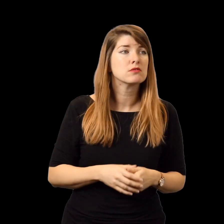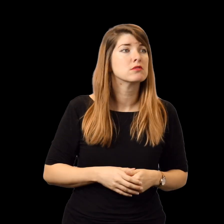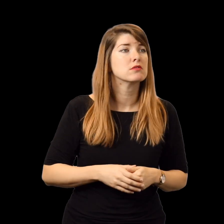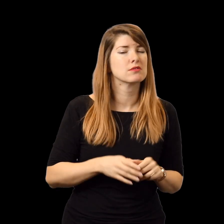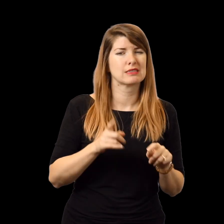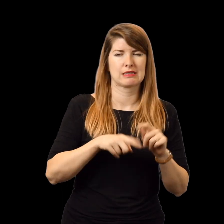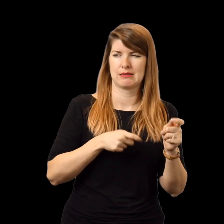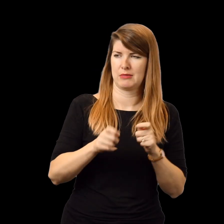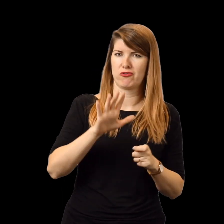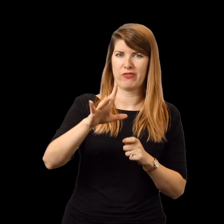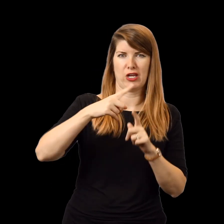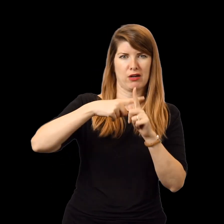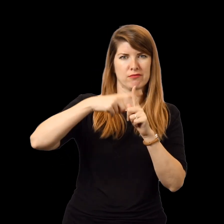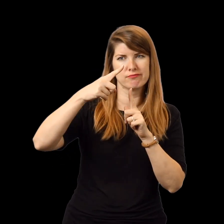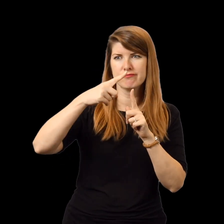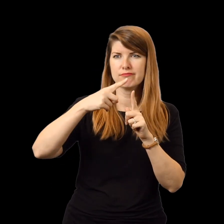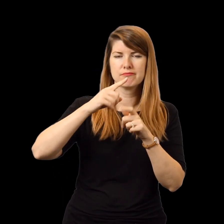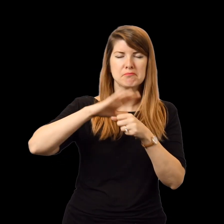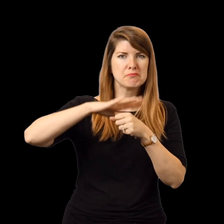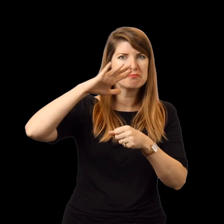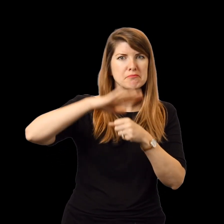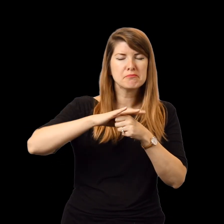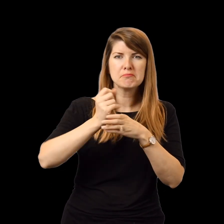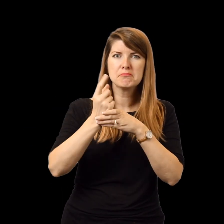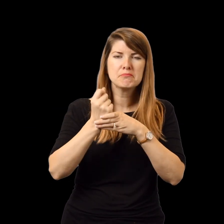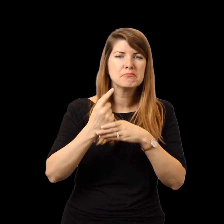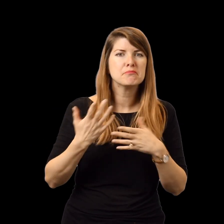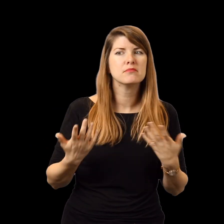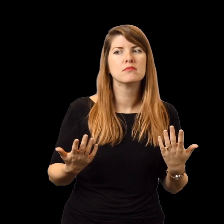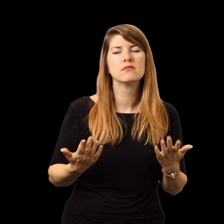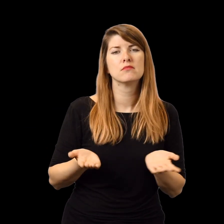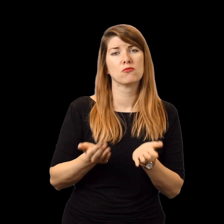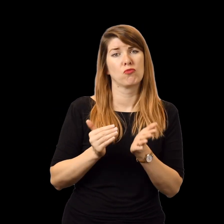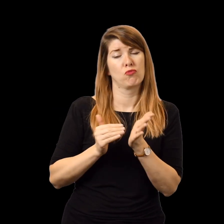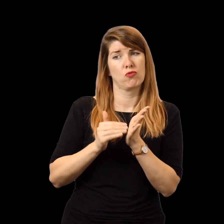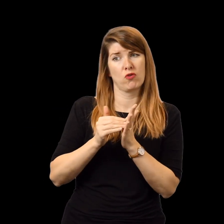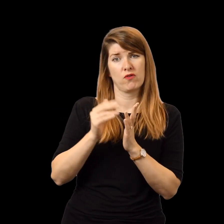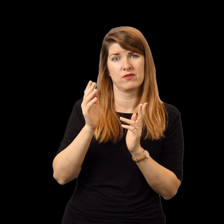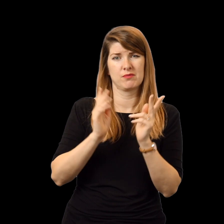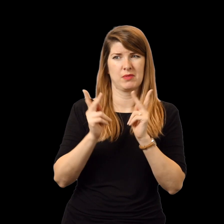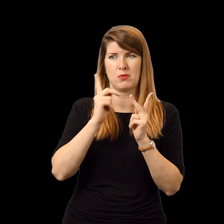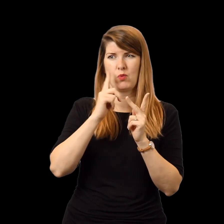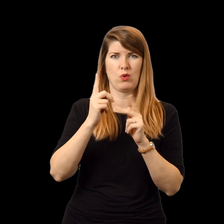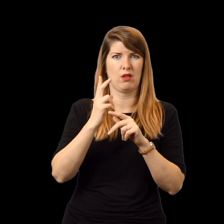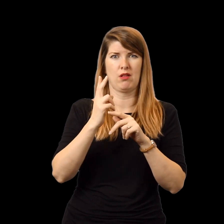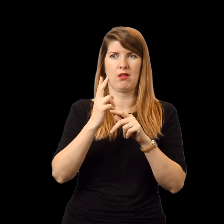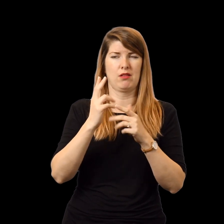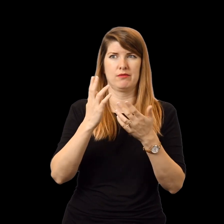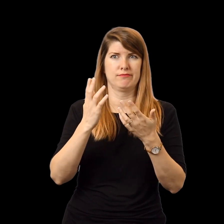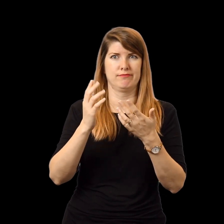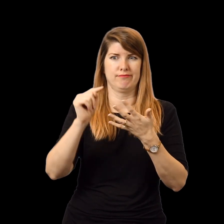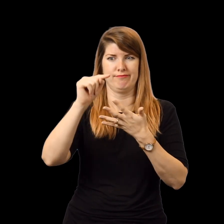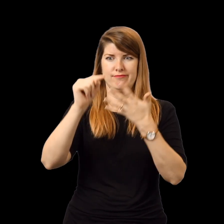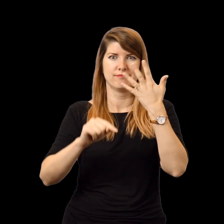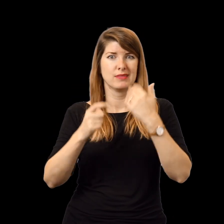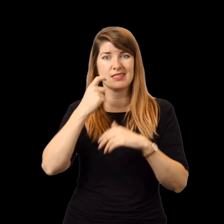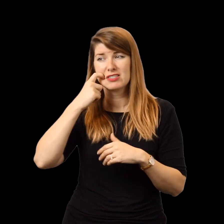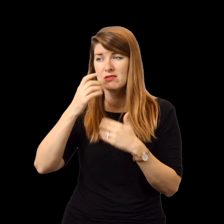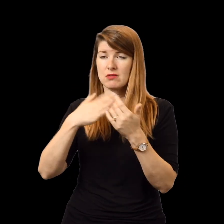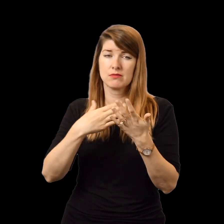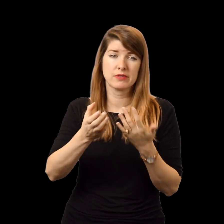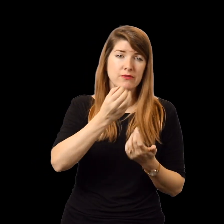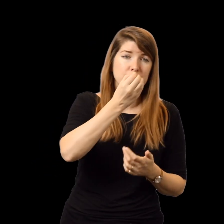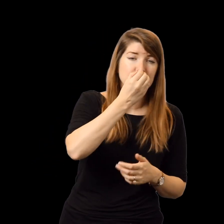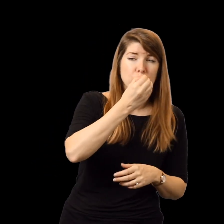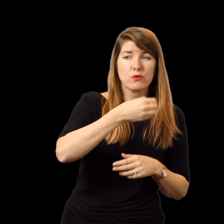They can't manage their temper. Often folks will use any of the addictions, food,